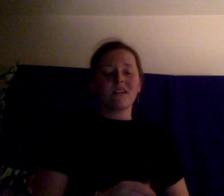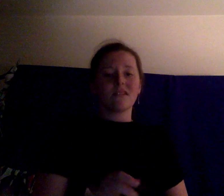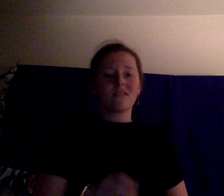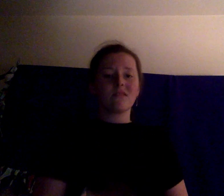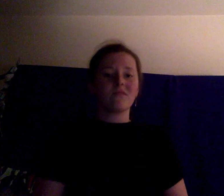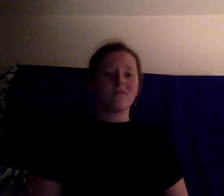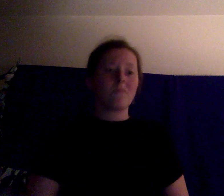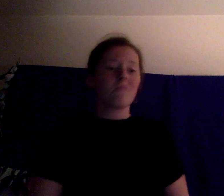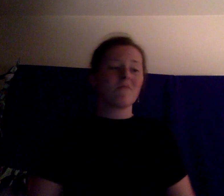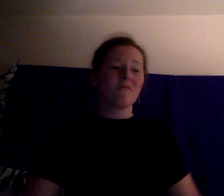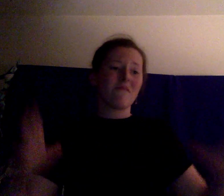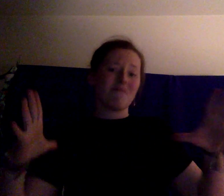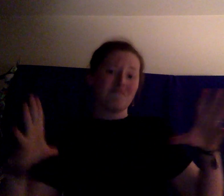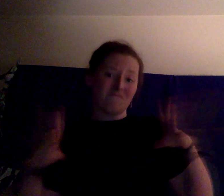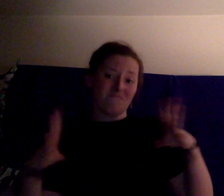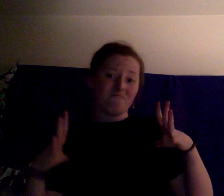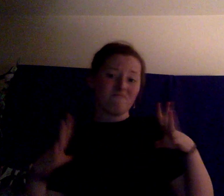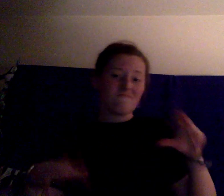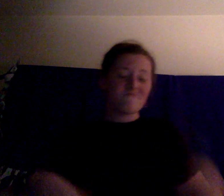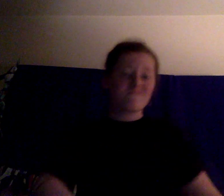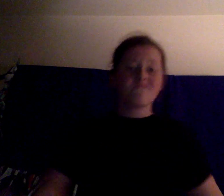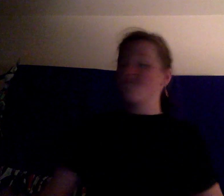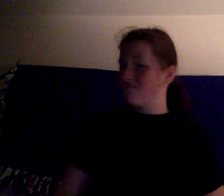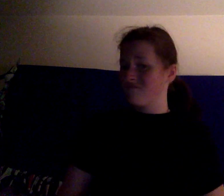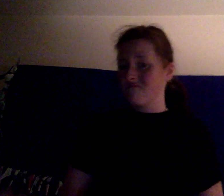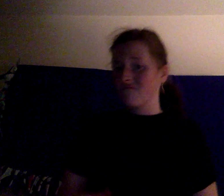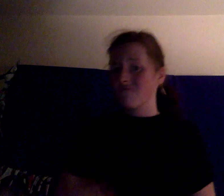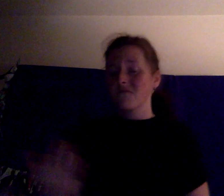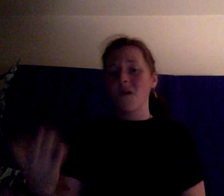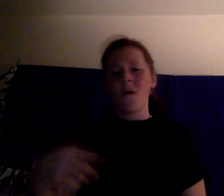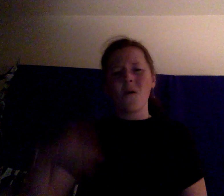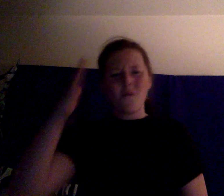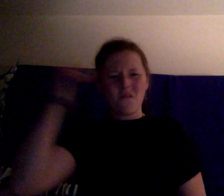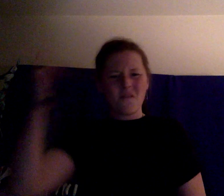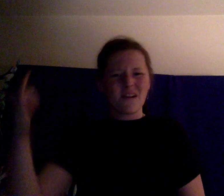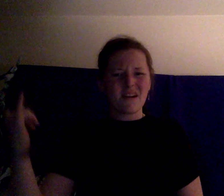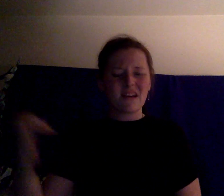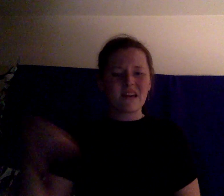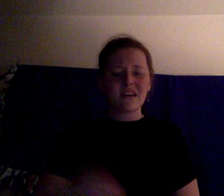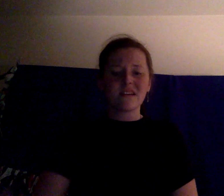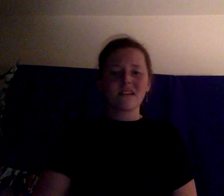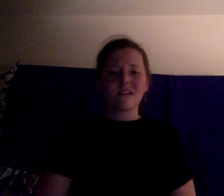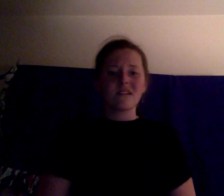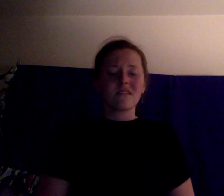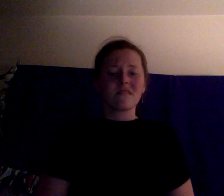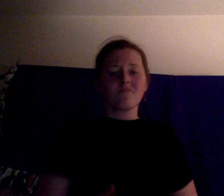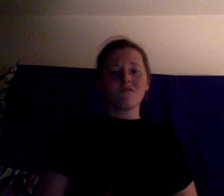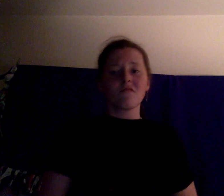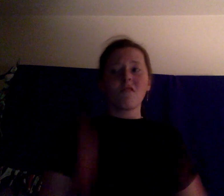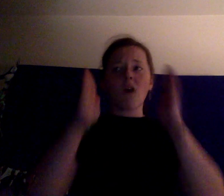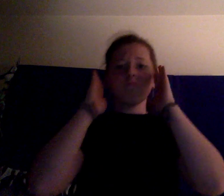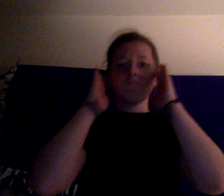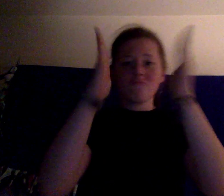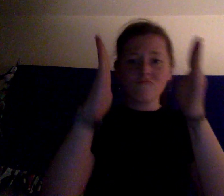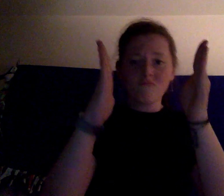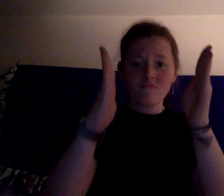400 oval and 400 TT classes. I was the heaviest and oldest rider